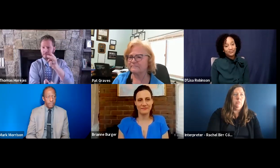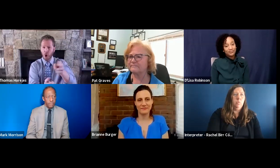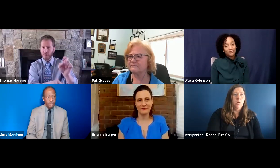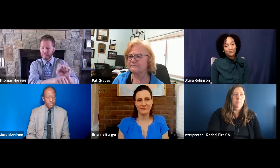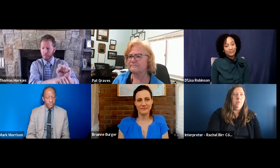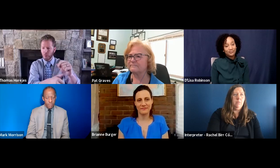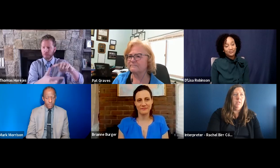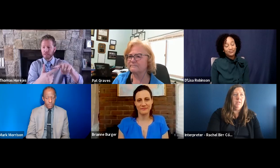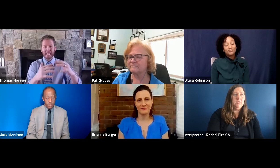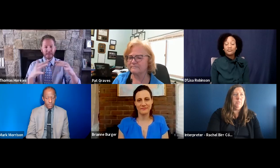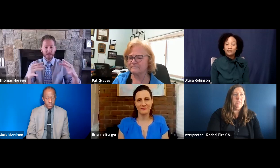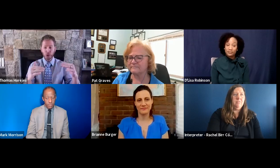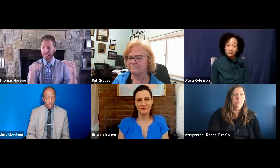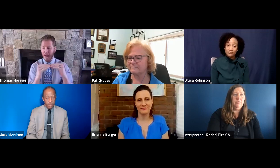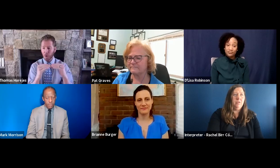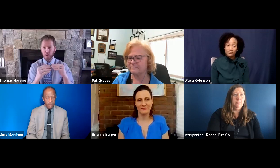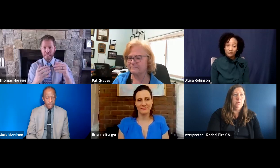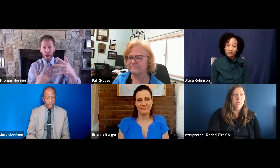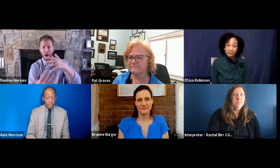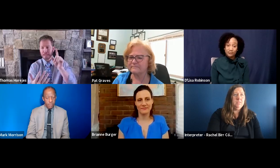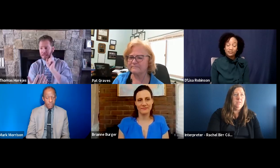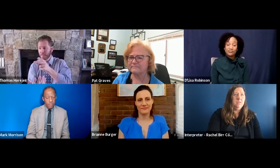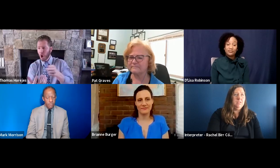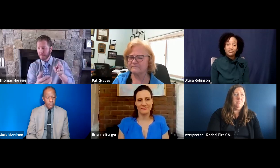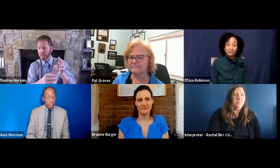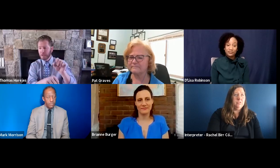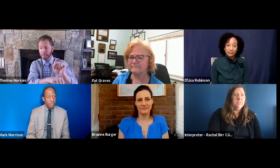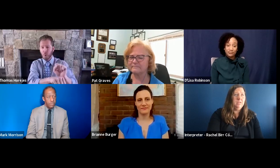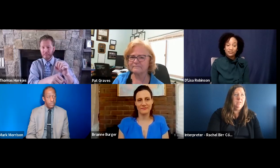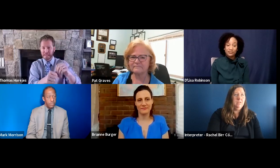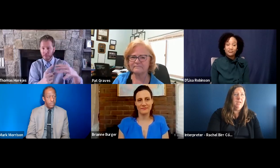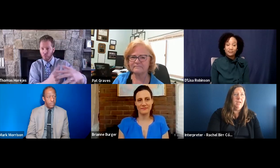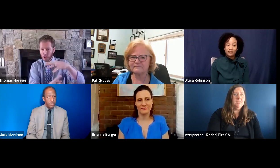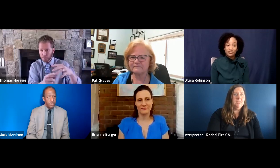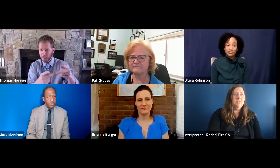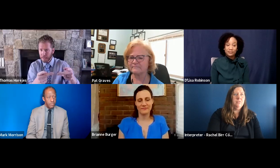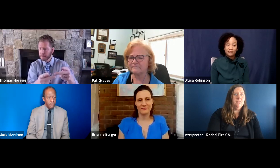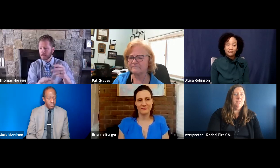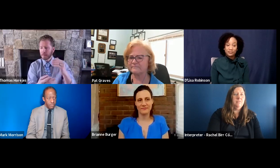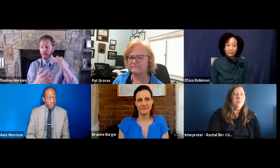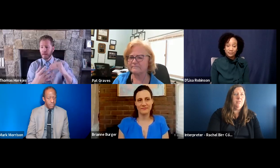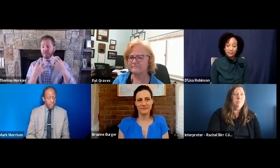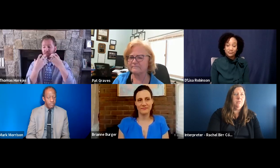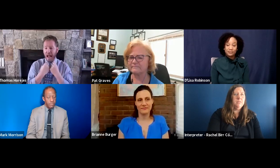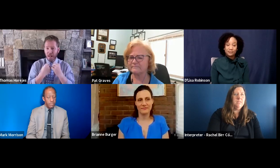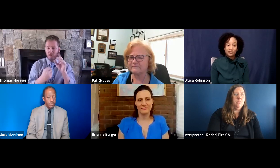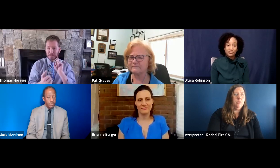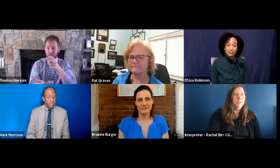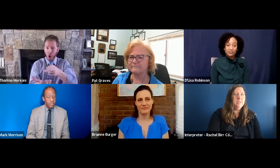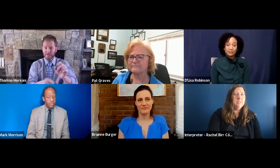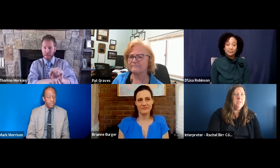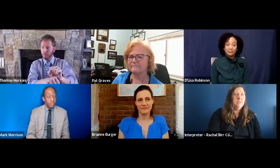you want to learn more about compliance with deaf and hard of hearing employees, diversity and access for deaf and hard of hearing employees